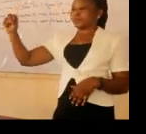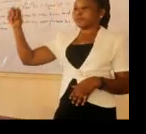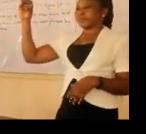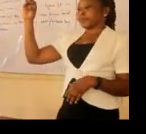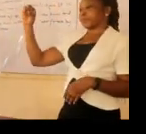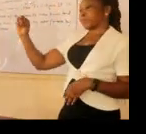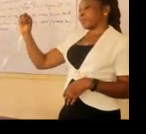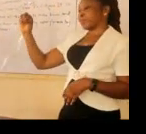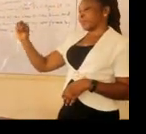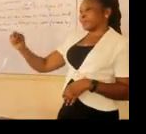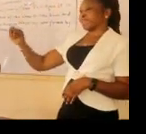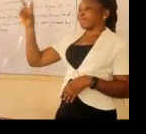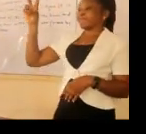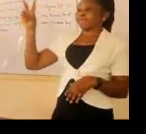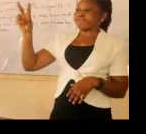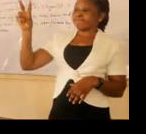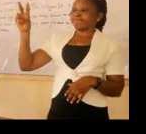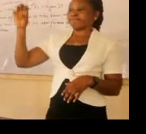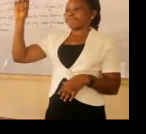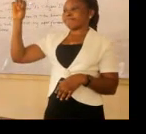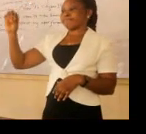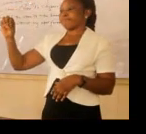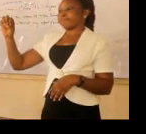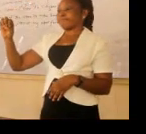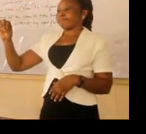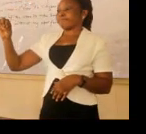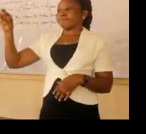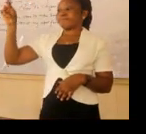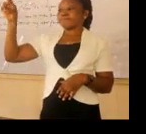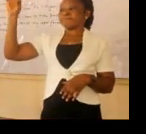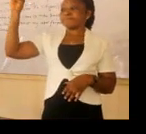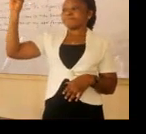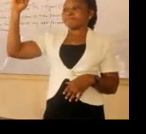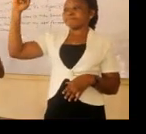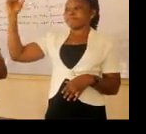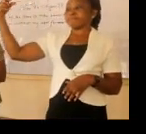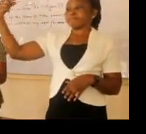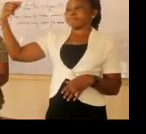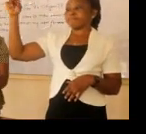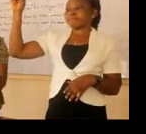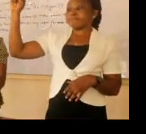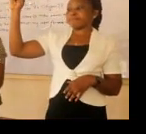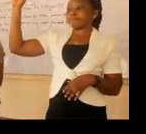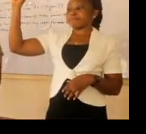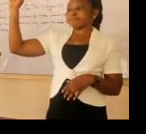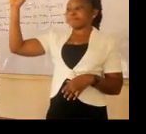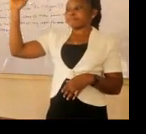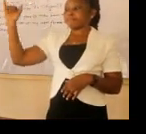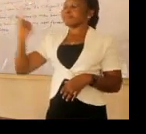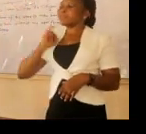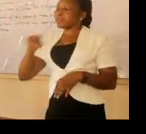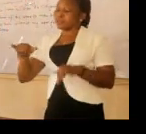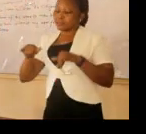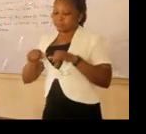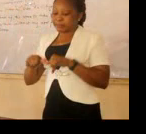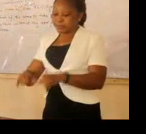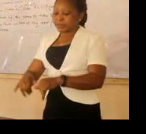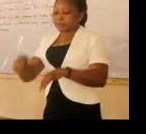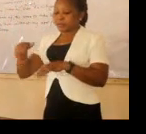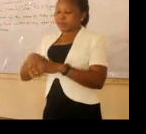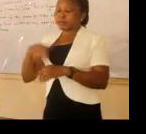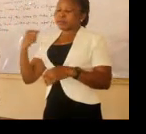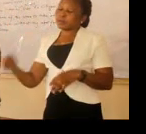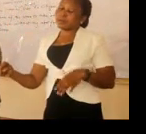this. What you ought to do is just to list for them. Now, sovereignty is what? Permanent in a state. As far as a